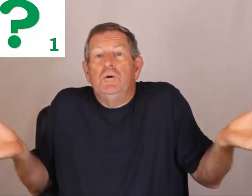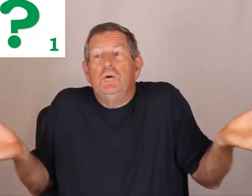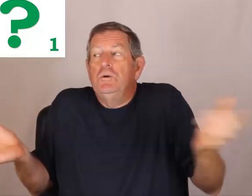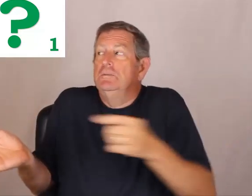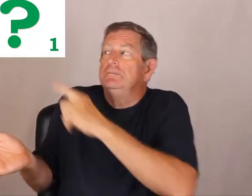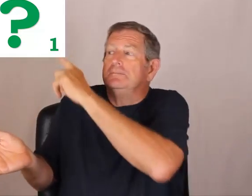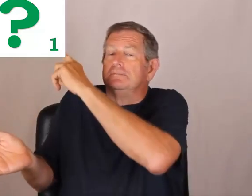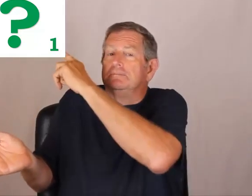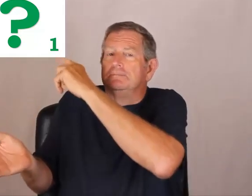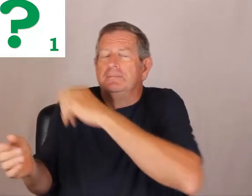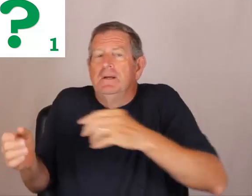Do